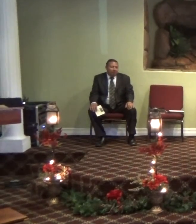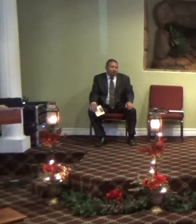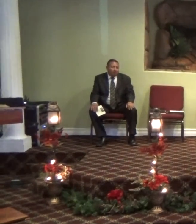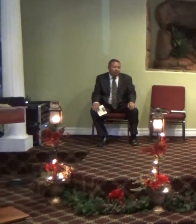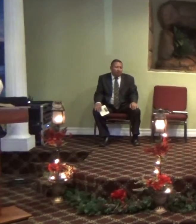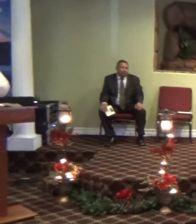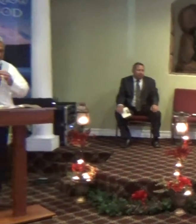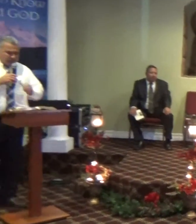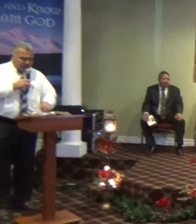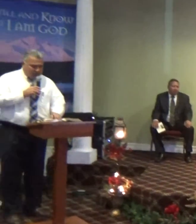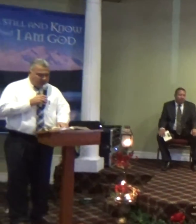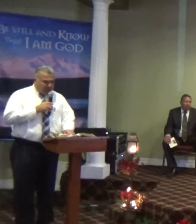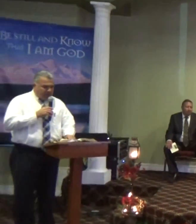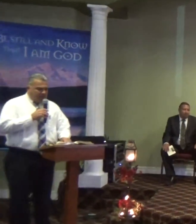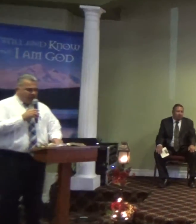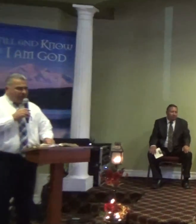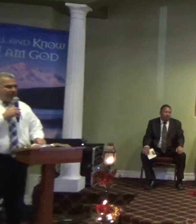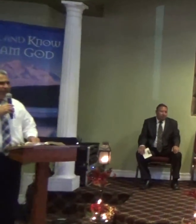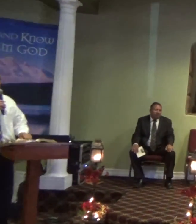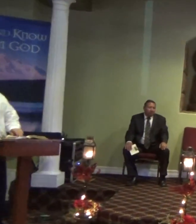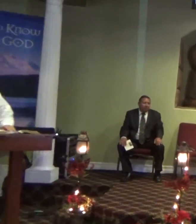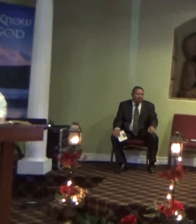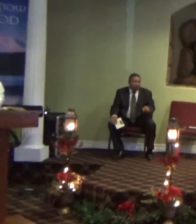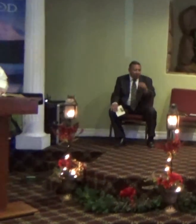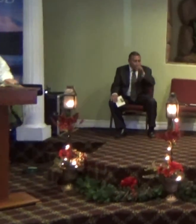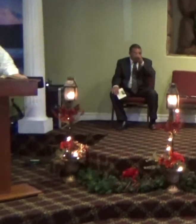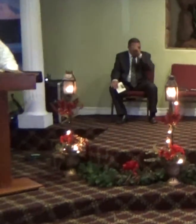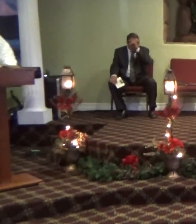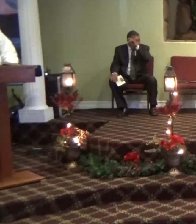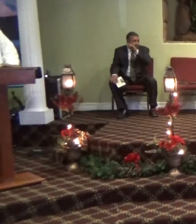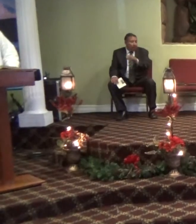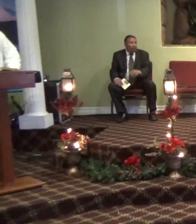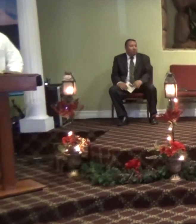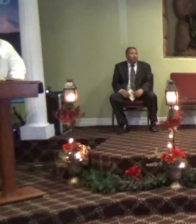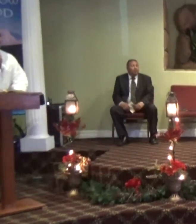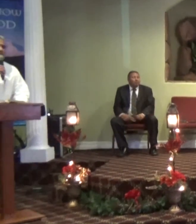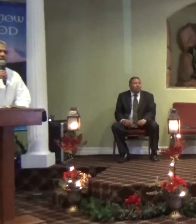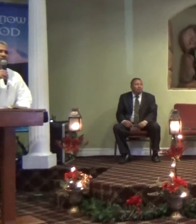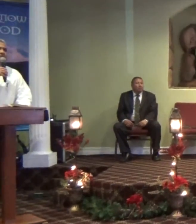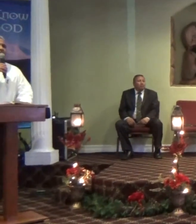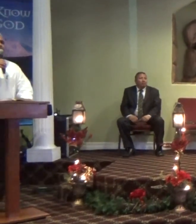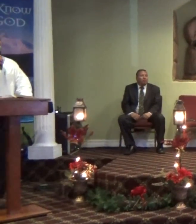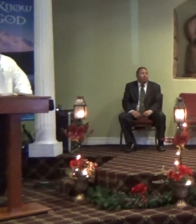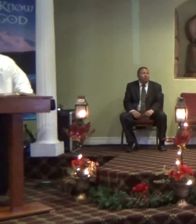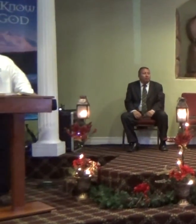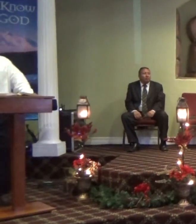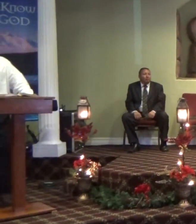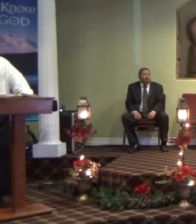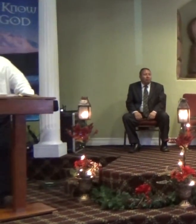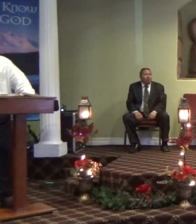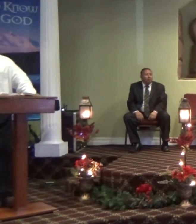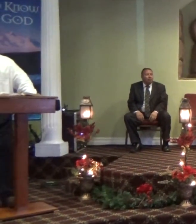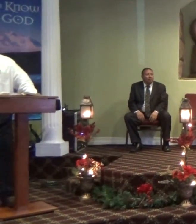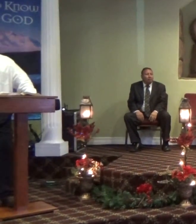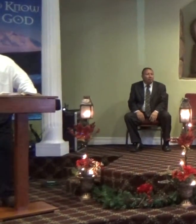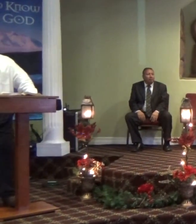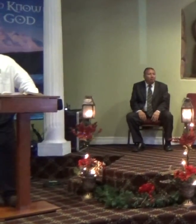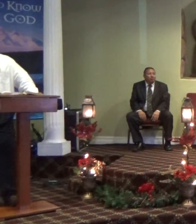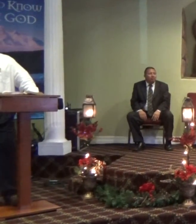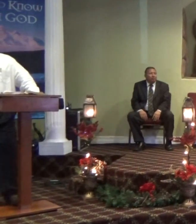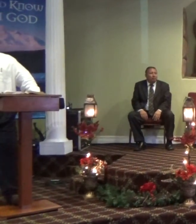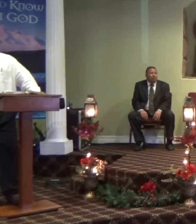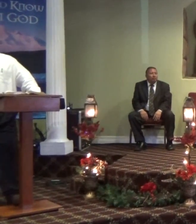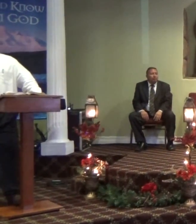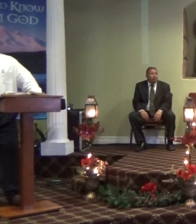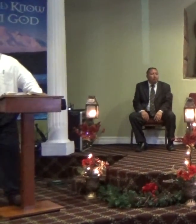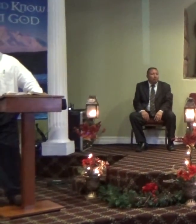que intervinieron We're going to have those that help ellos se prepararan so that sirvan a they Cristo be prepared to serve the y Lord, los